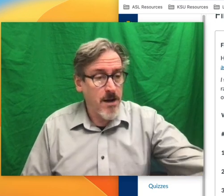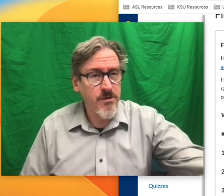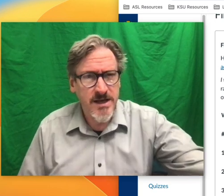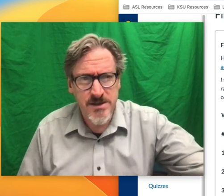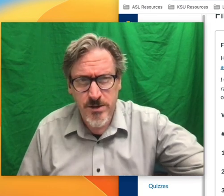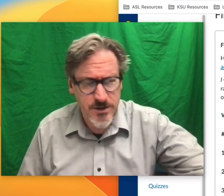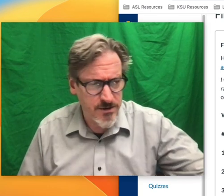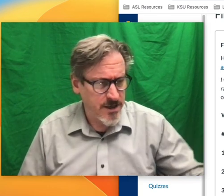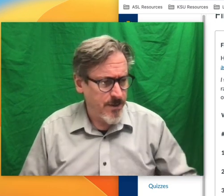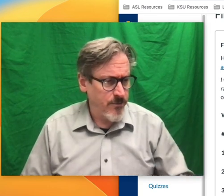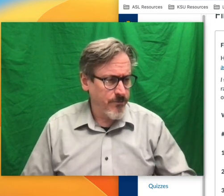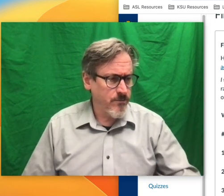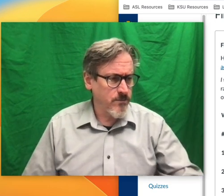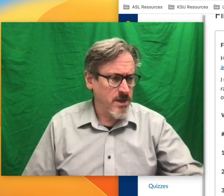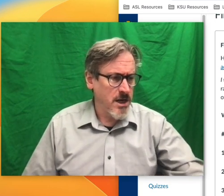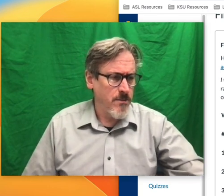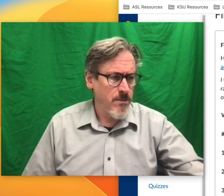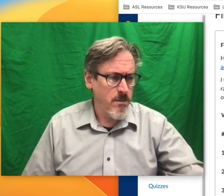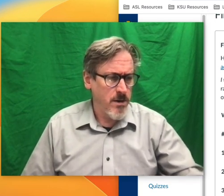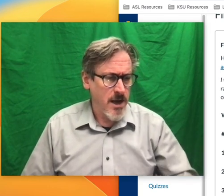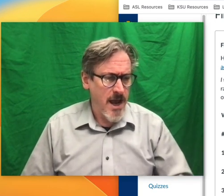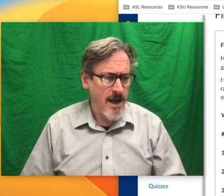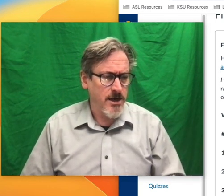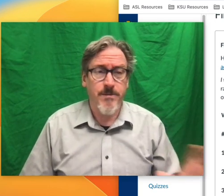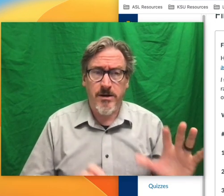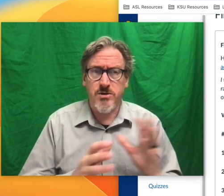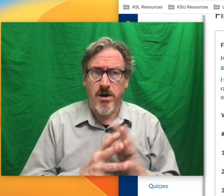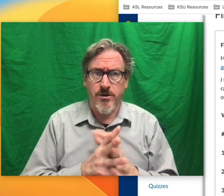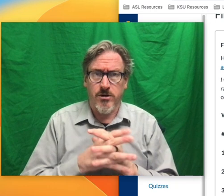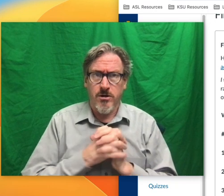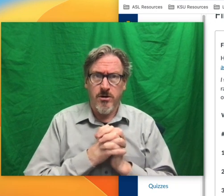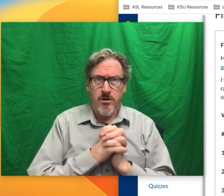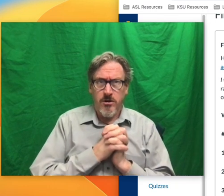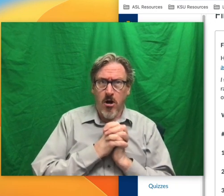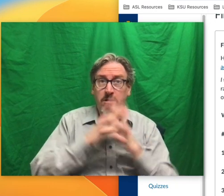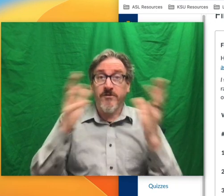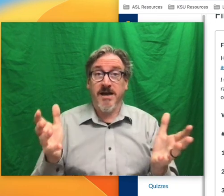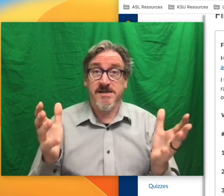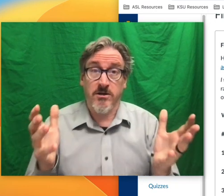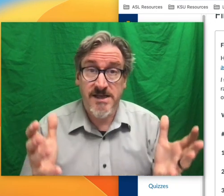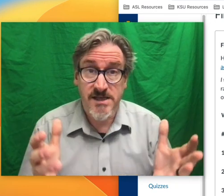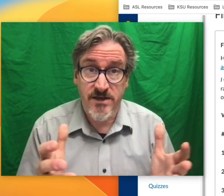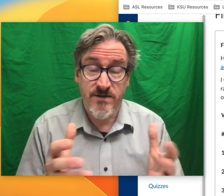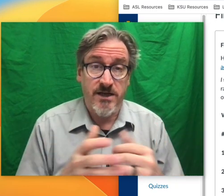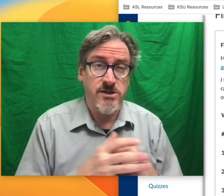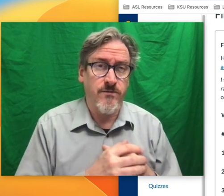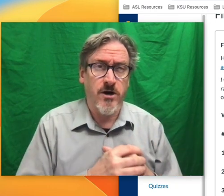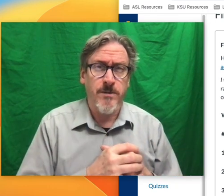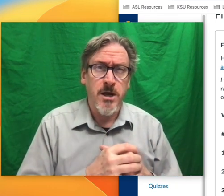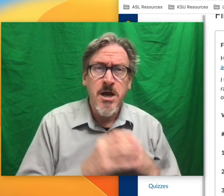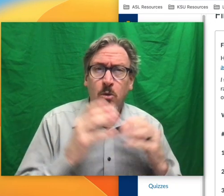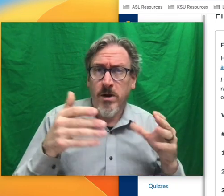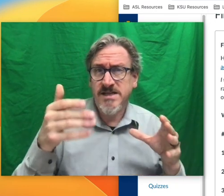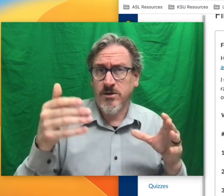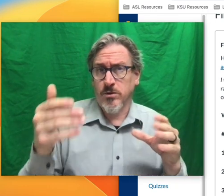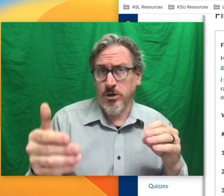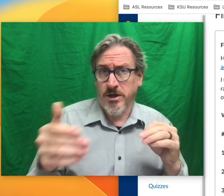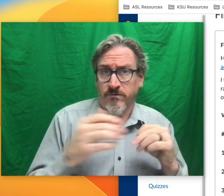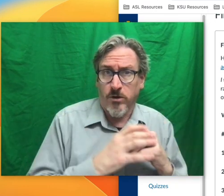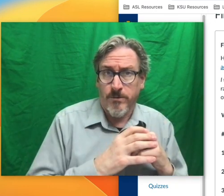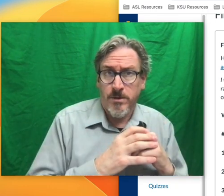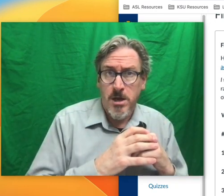but a couple things I want you to think about um, and compare it to all of your ASL classes that you've taken so far. What is